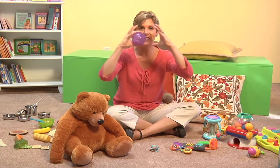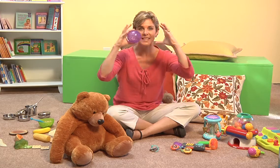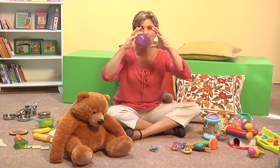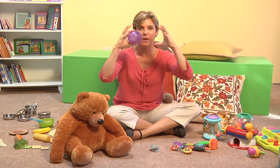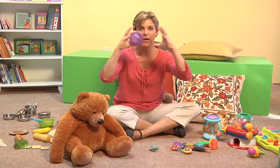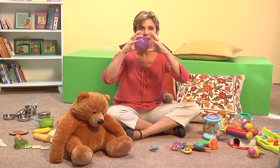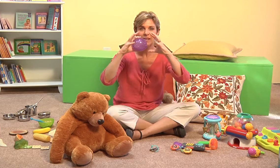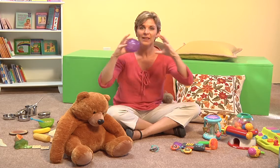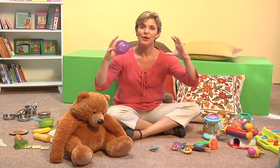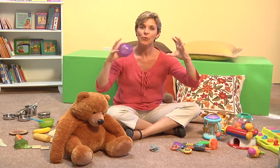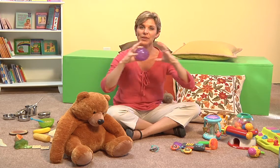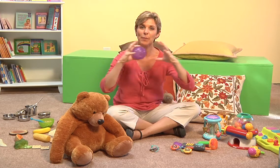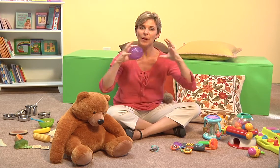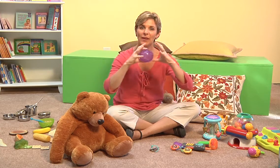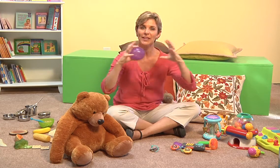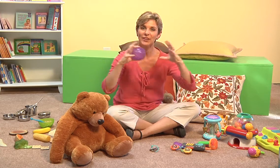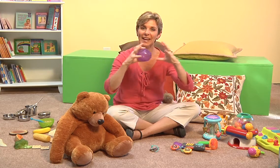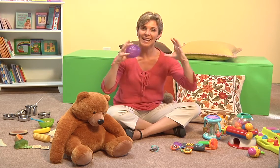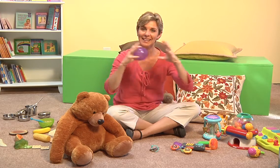sign ball with the ball in your hands.